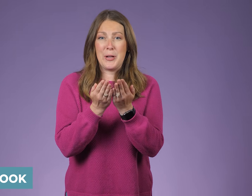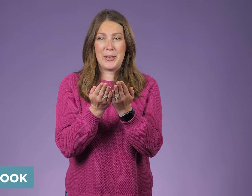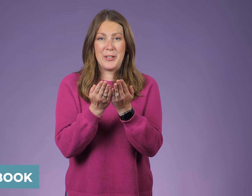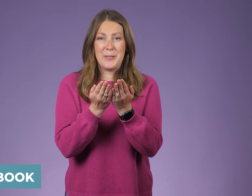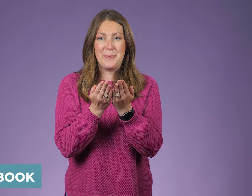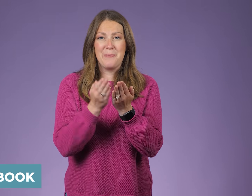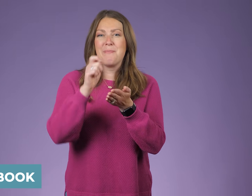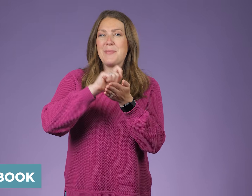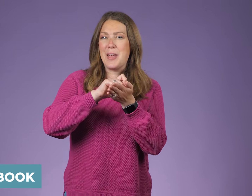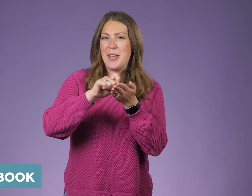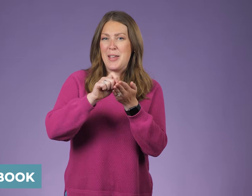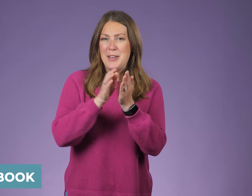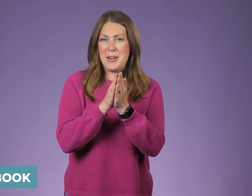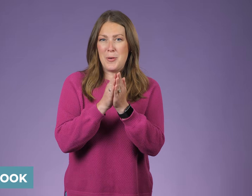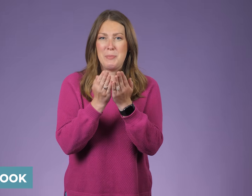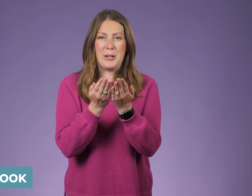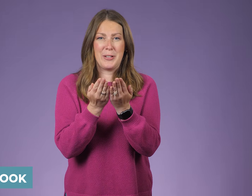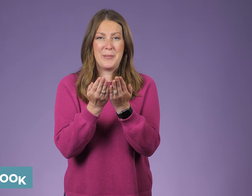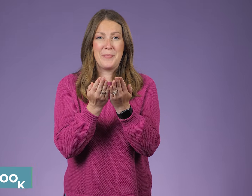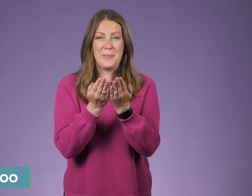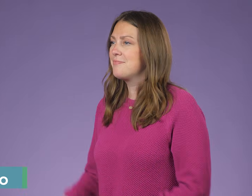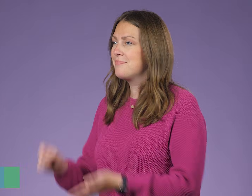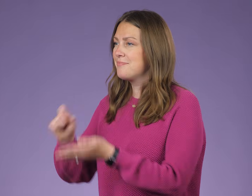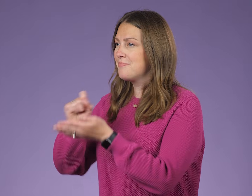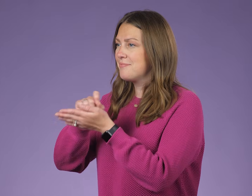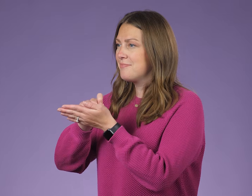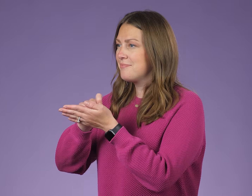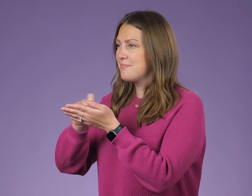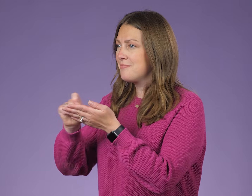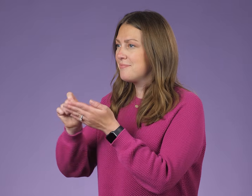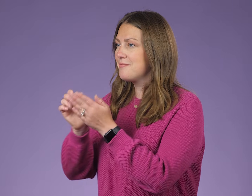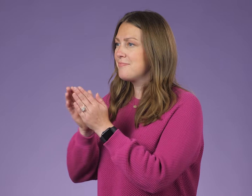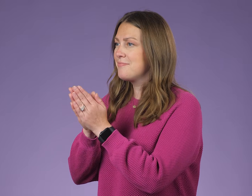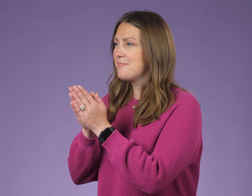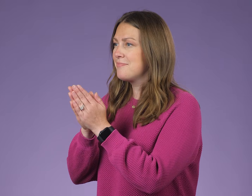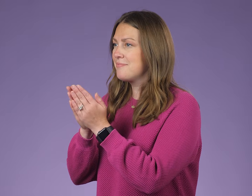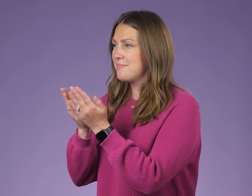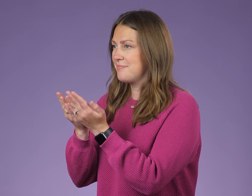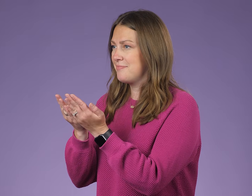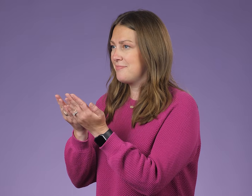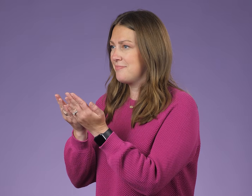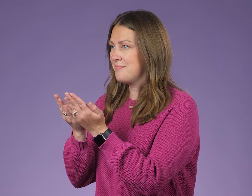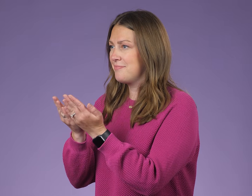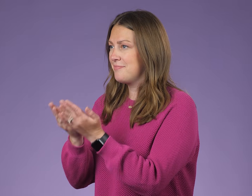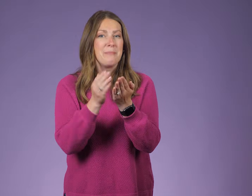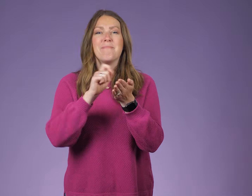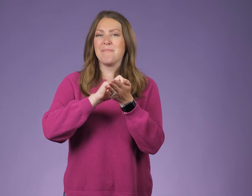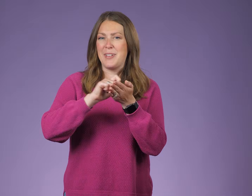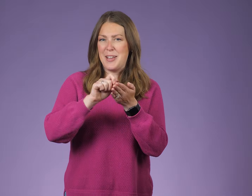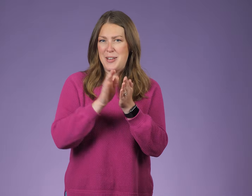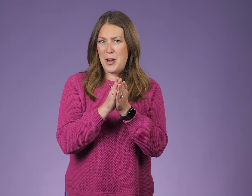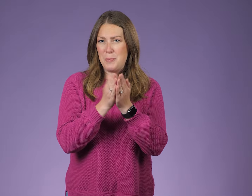Notebook. Notebook. It's like writing down and book.